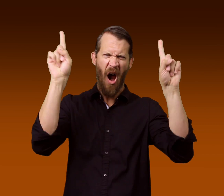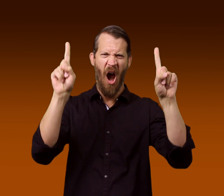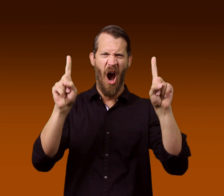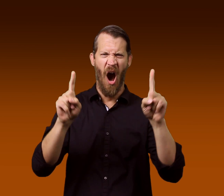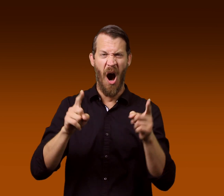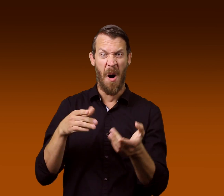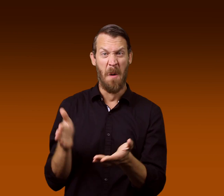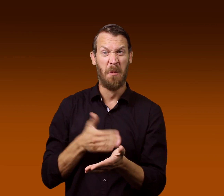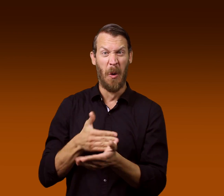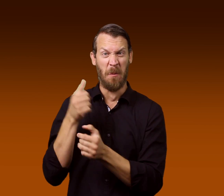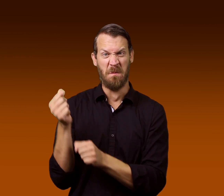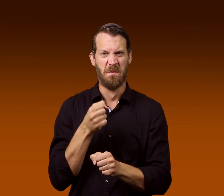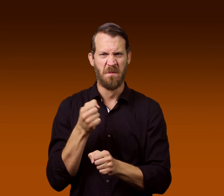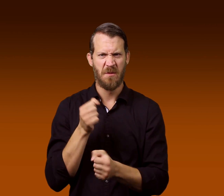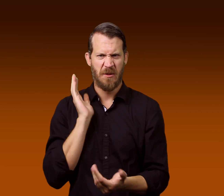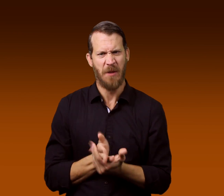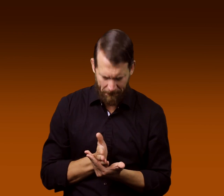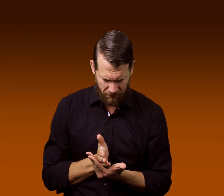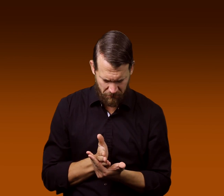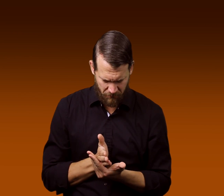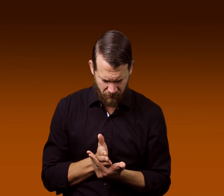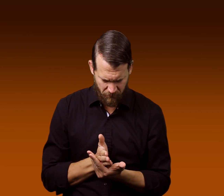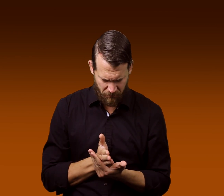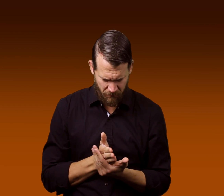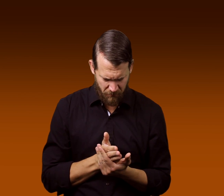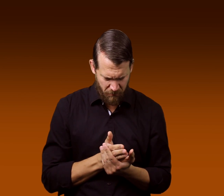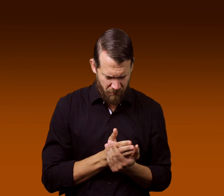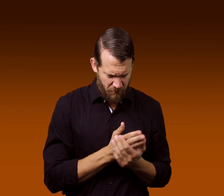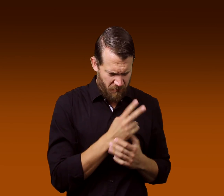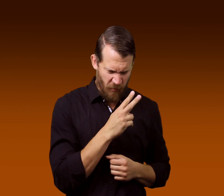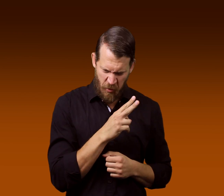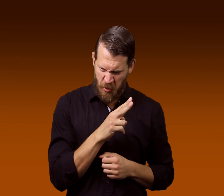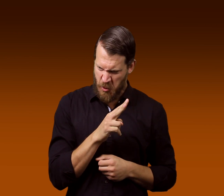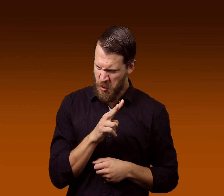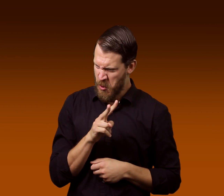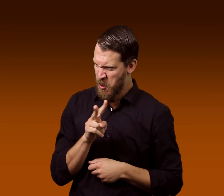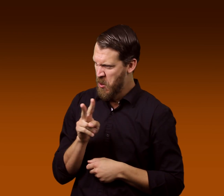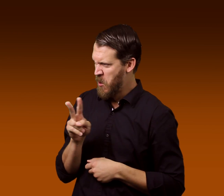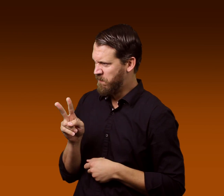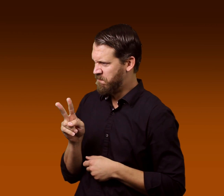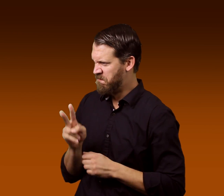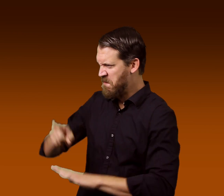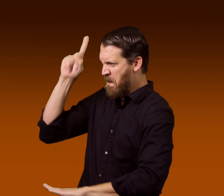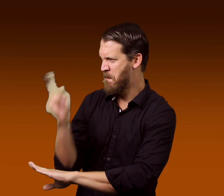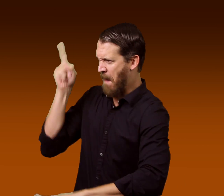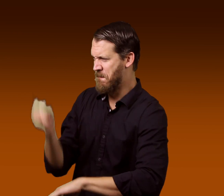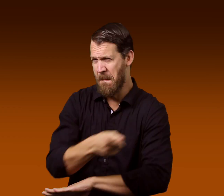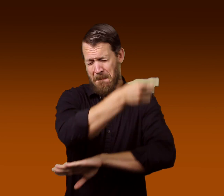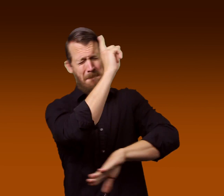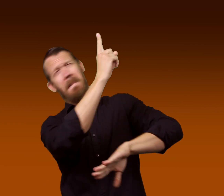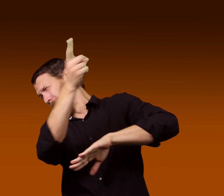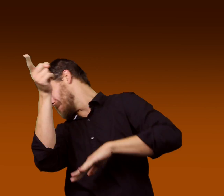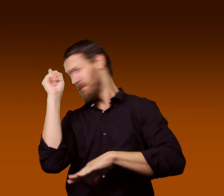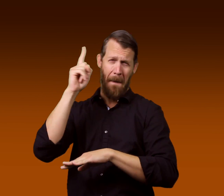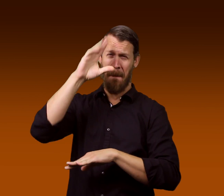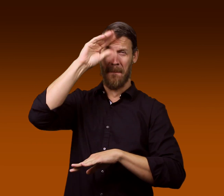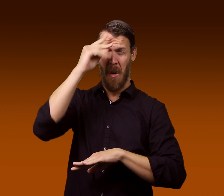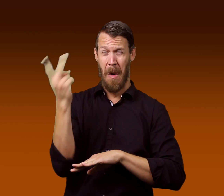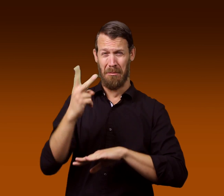broom's handle. Finally, it stopped sweeping. The broom turned to the two boys and knocked them